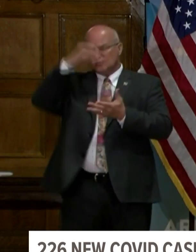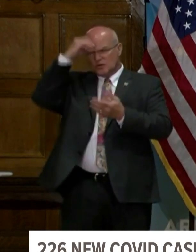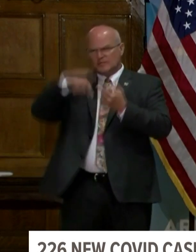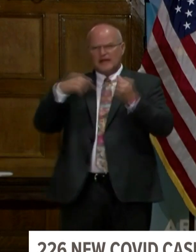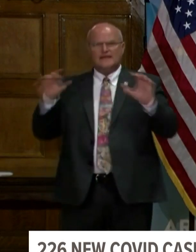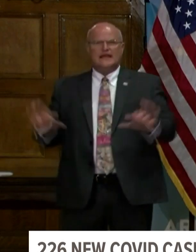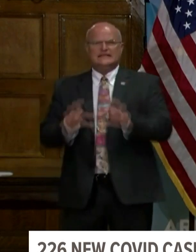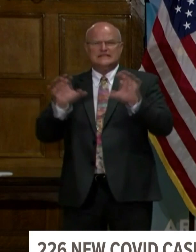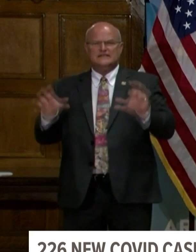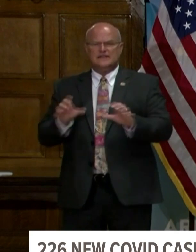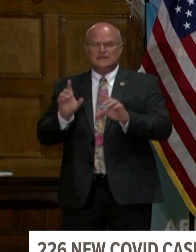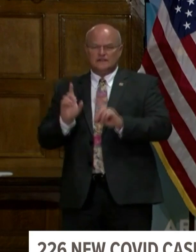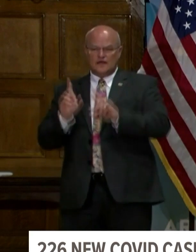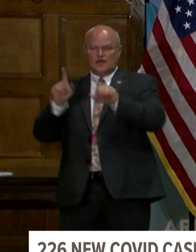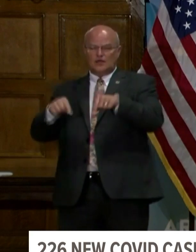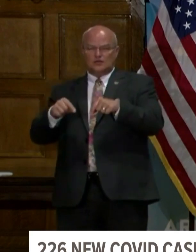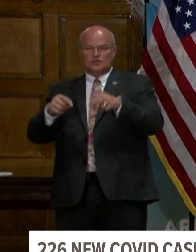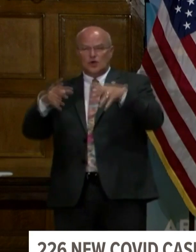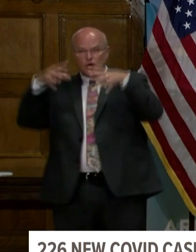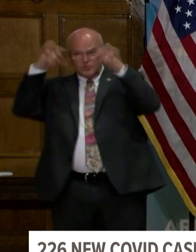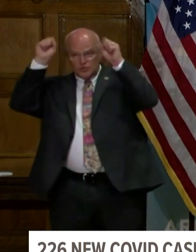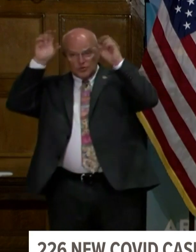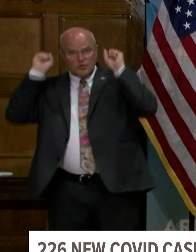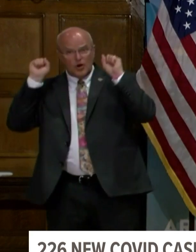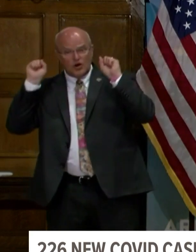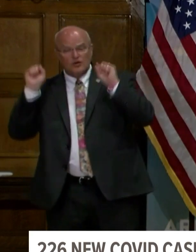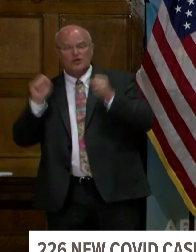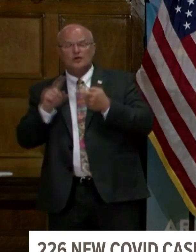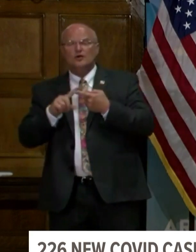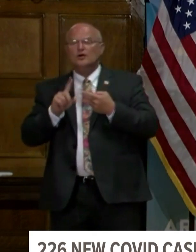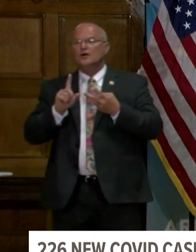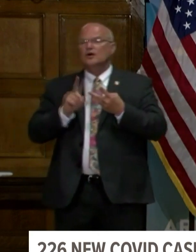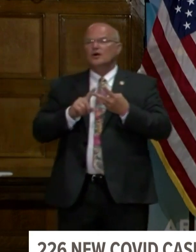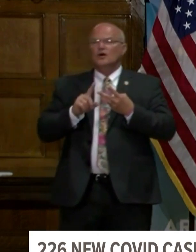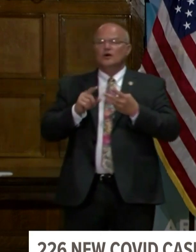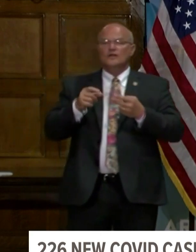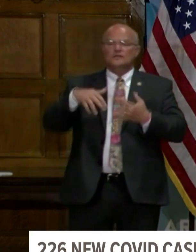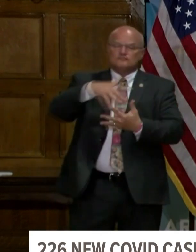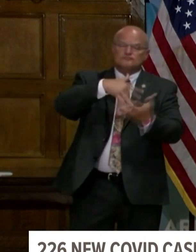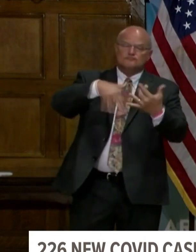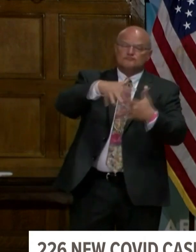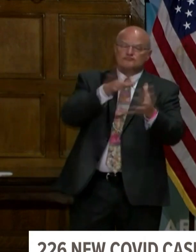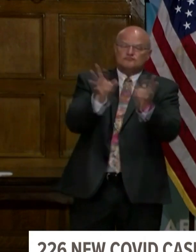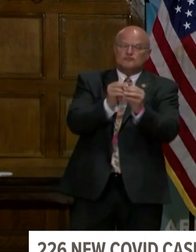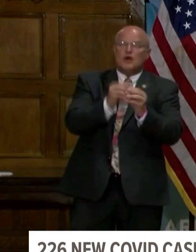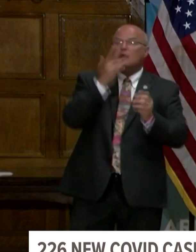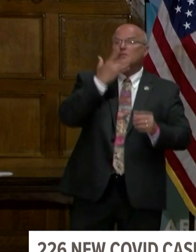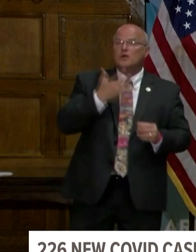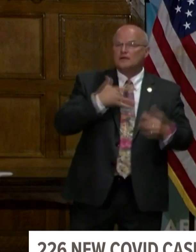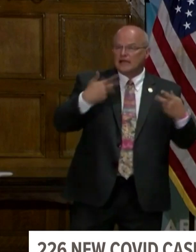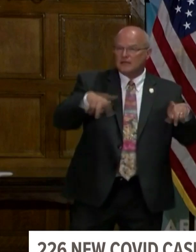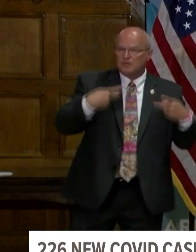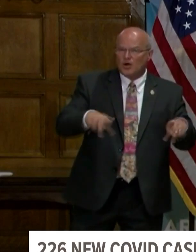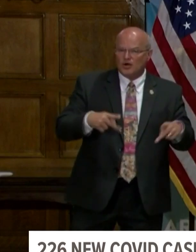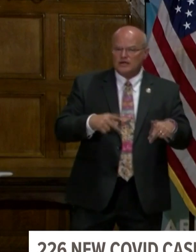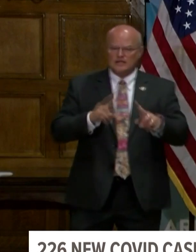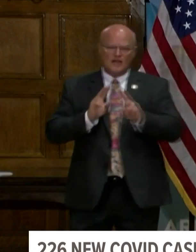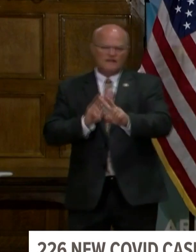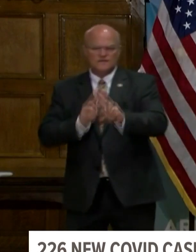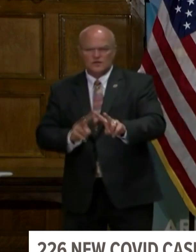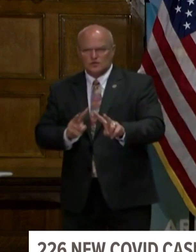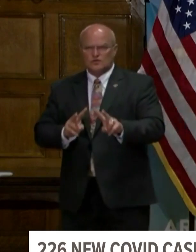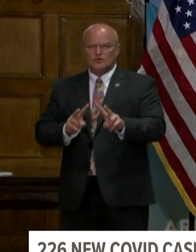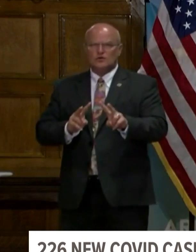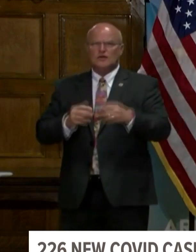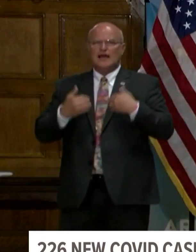their activities. Did they go to a beauty parlor, for example? Or was there a social gathering, a birthday party, a funeral, or something